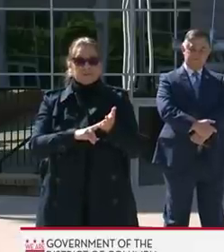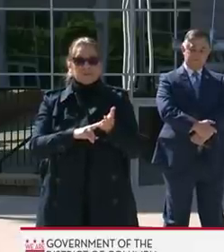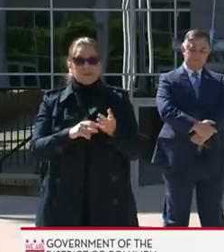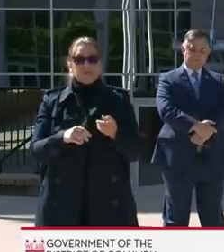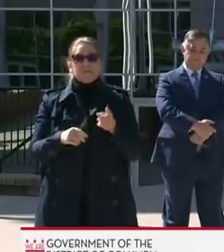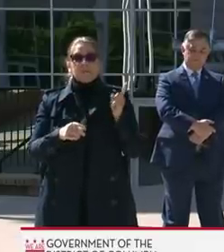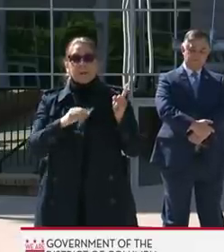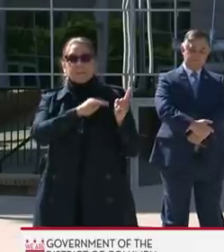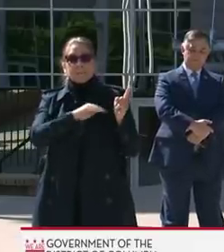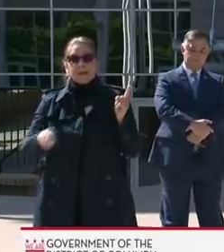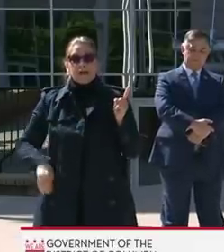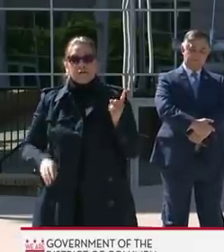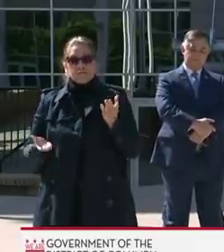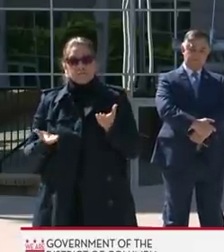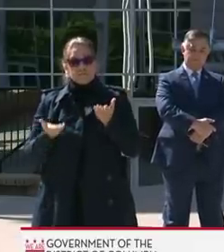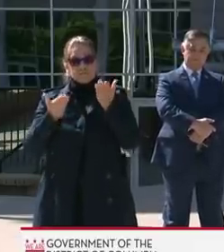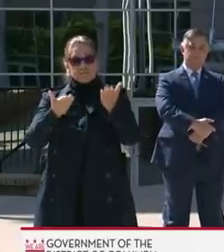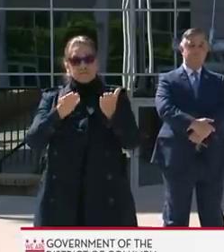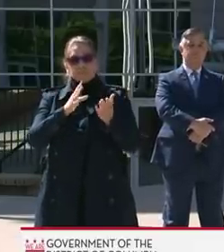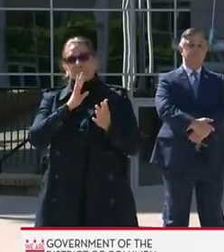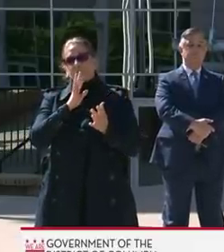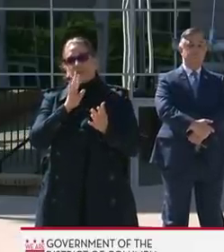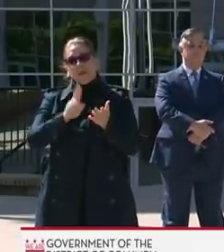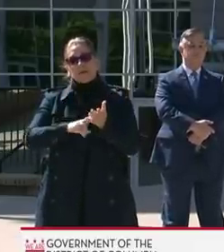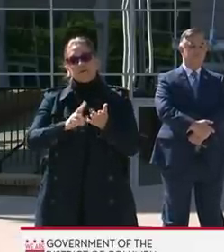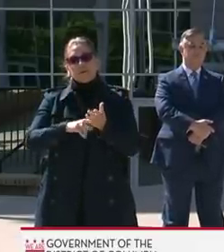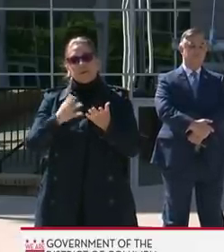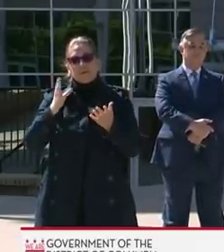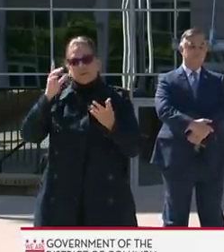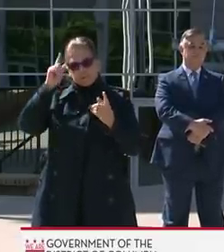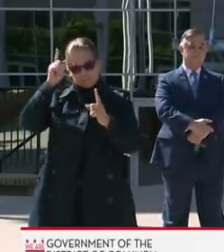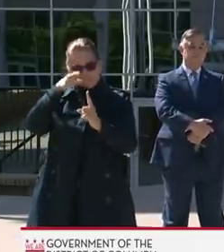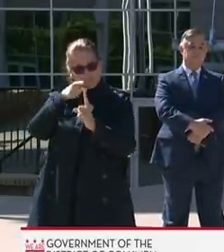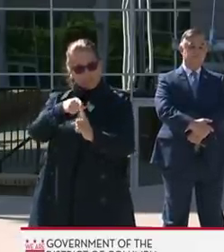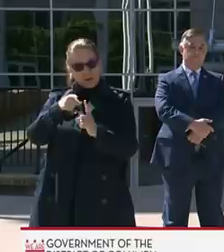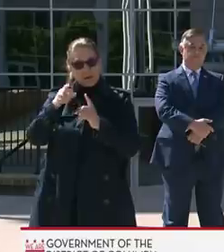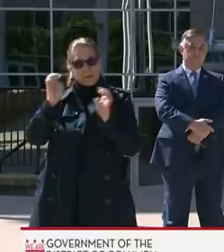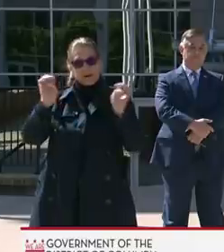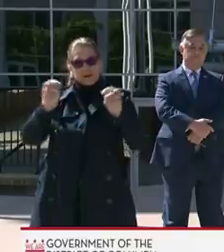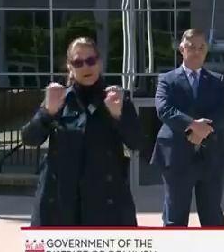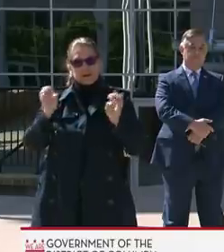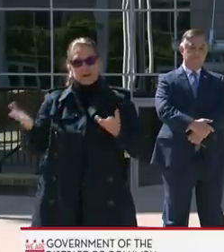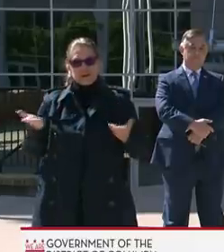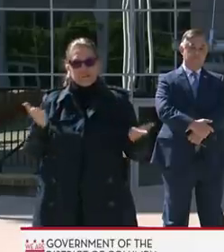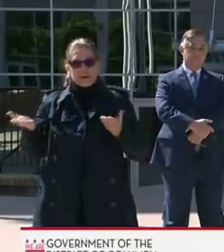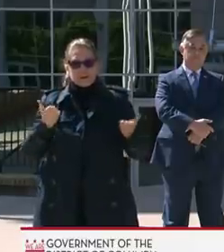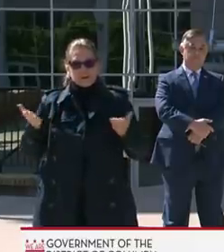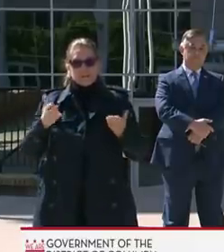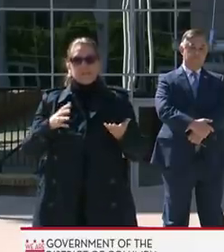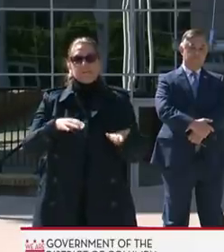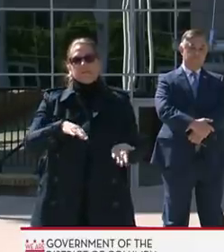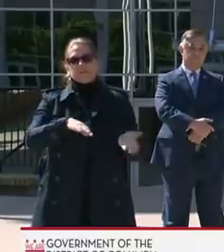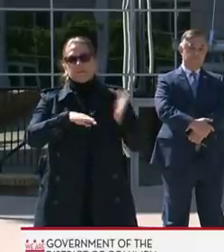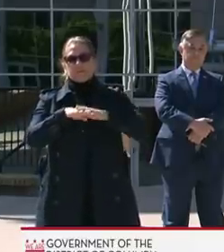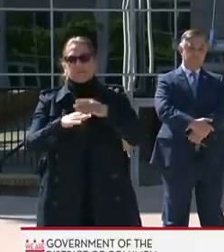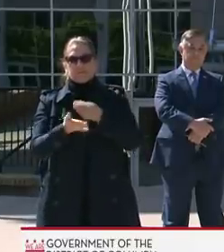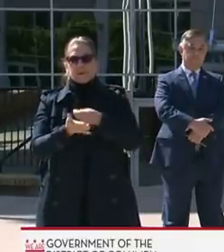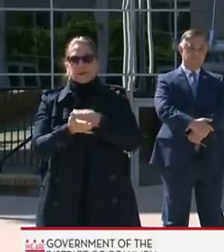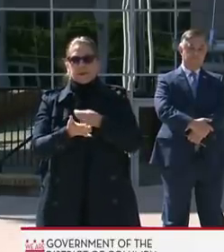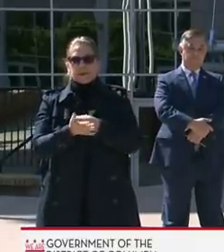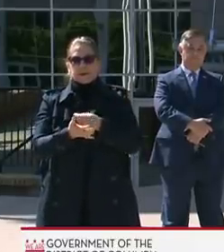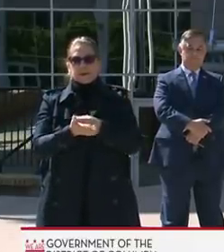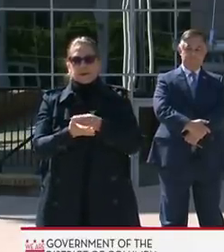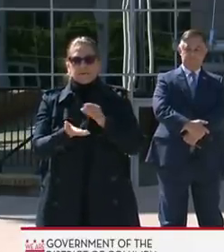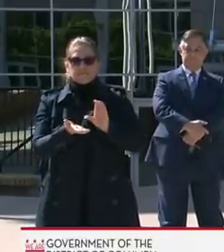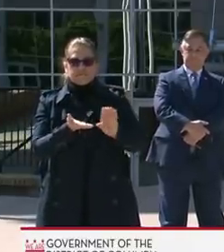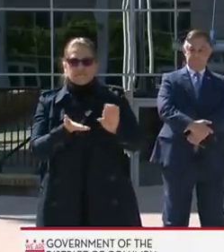emergency, as in increasing the financial authority under the contracts. I believe they were under $1 million, and now they'll be